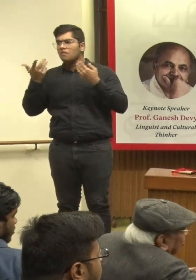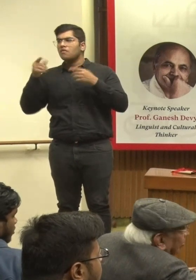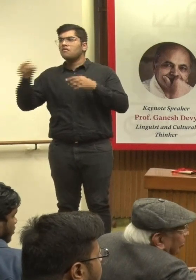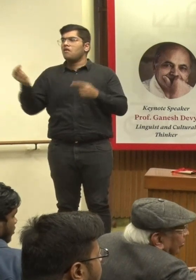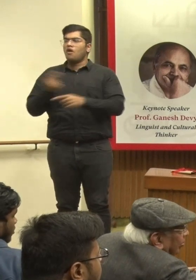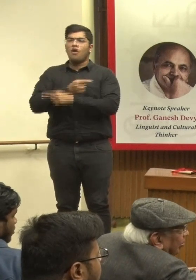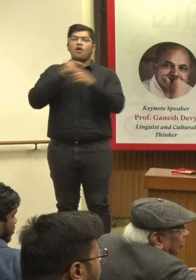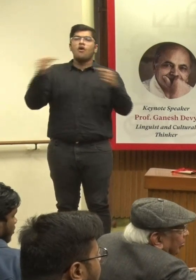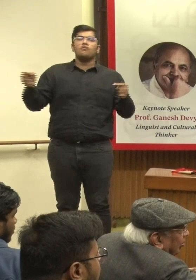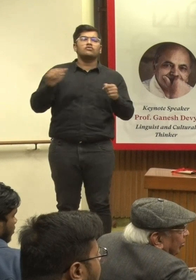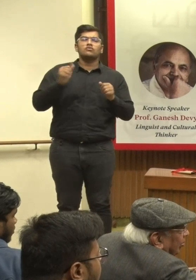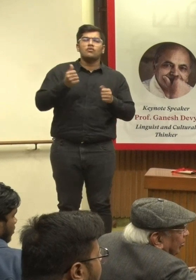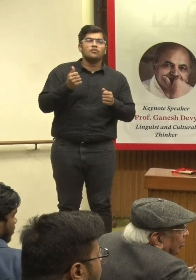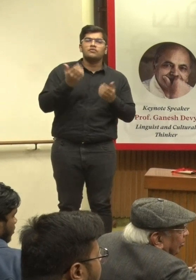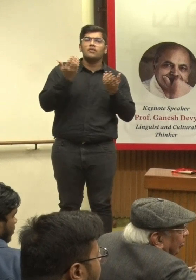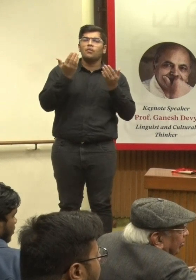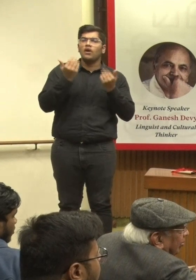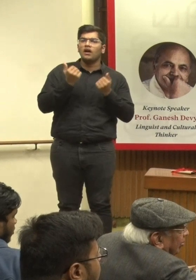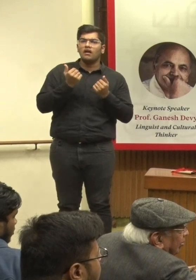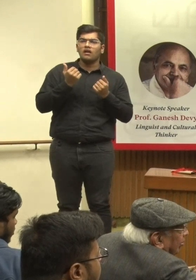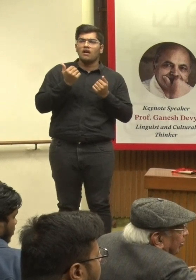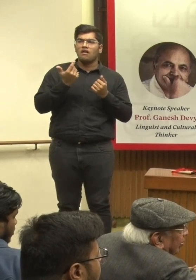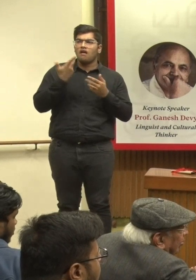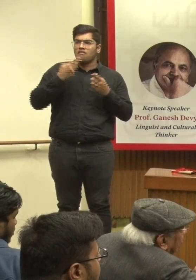caste and a caste cannot be a tribe?